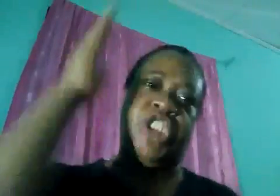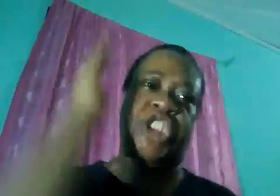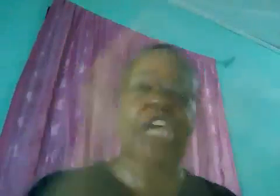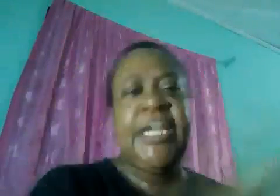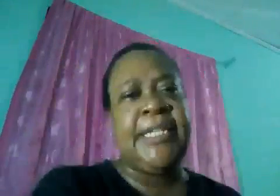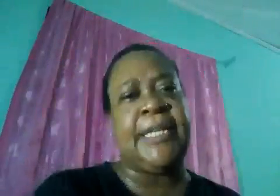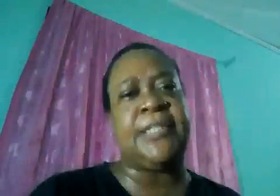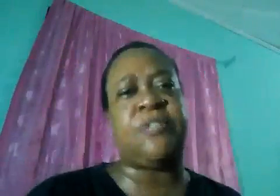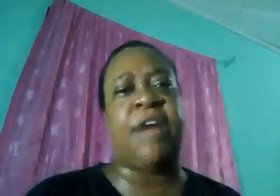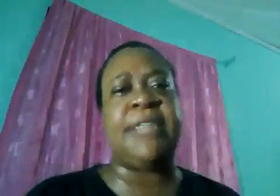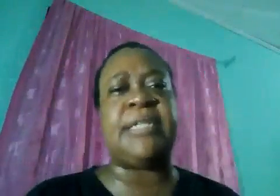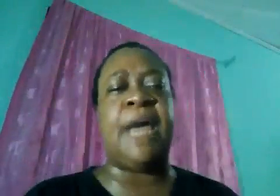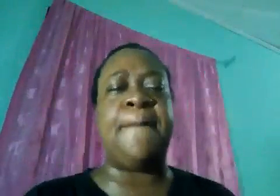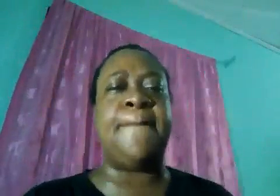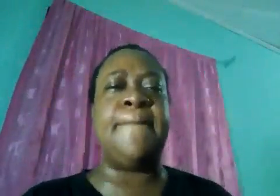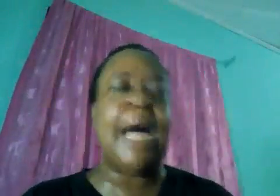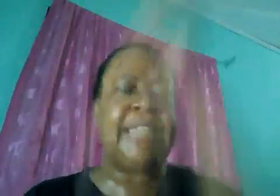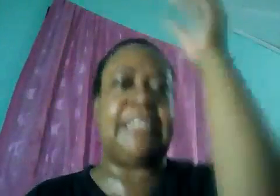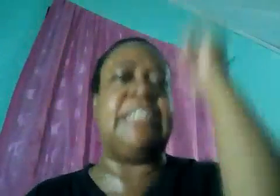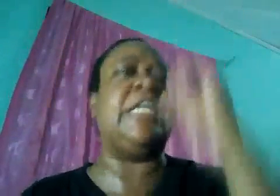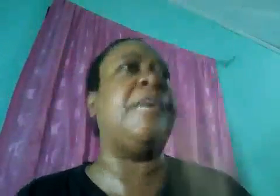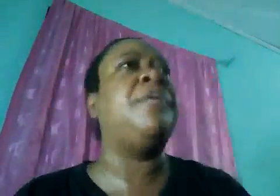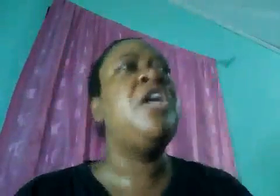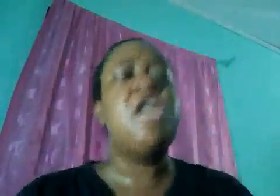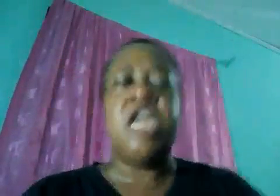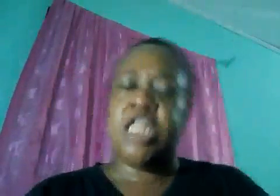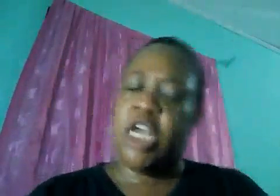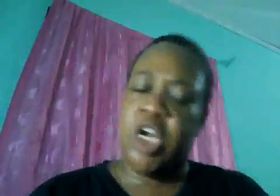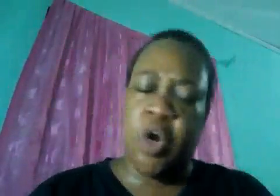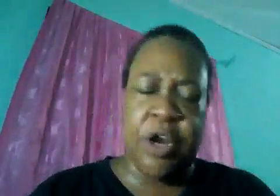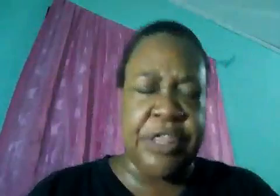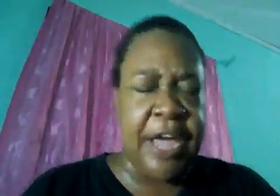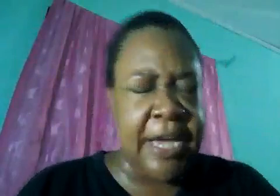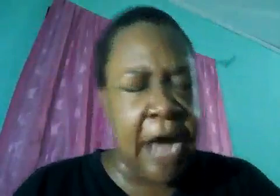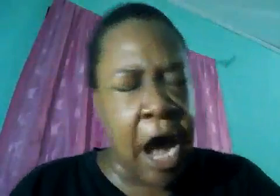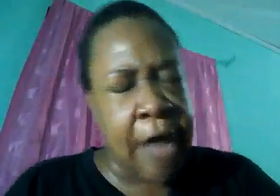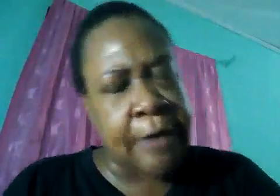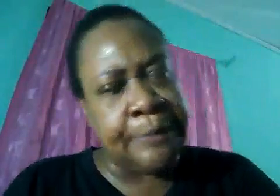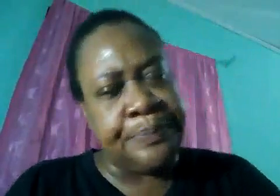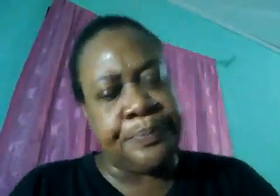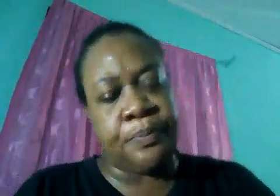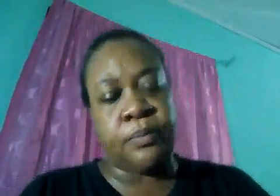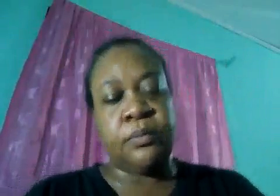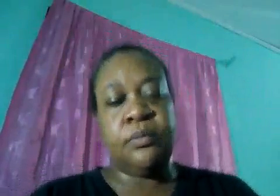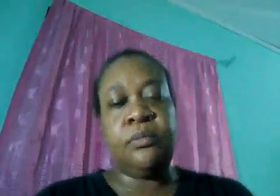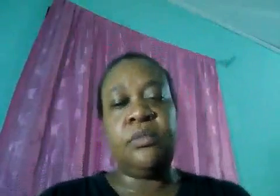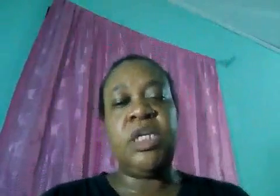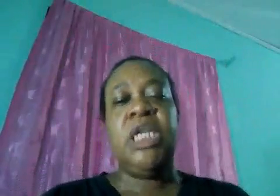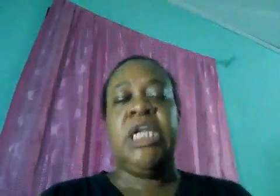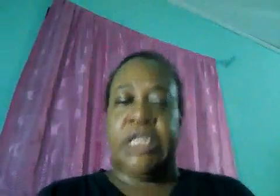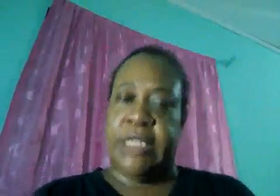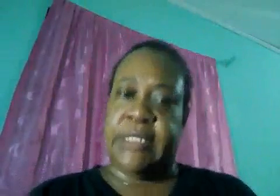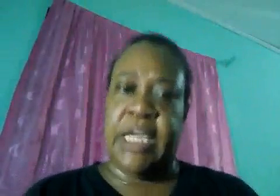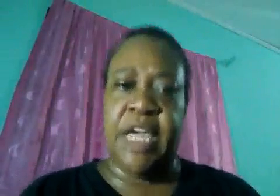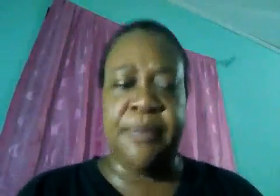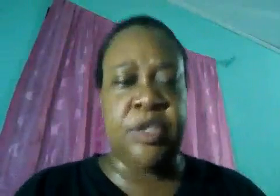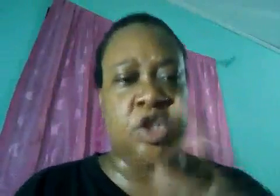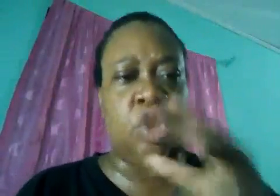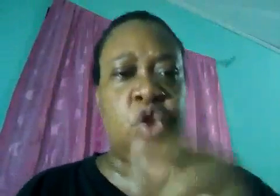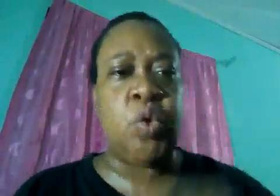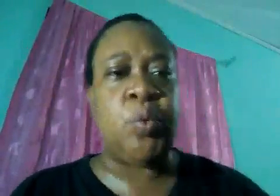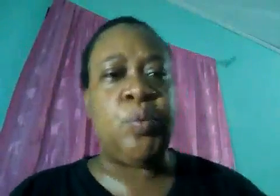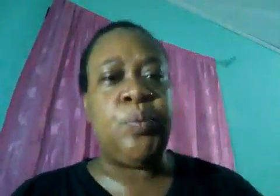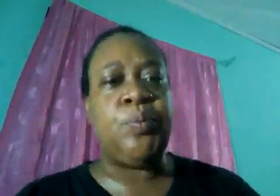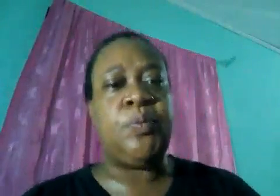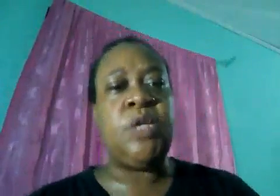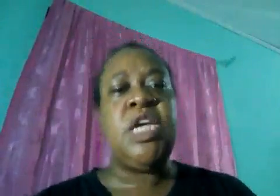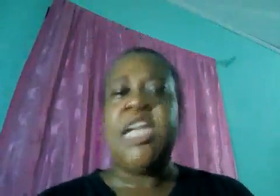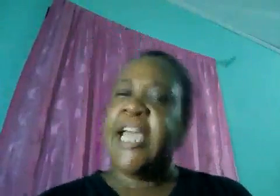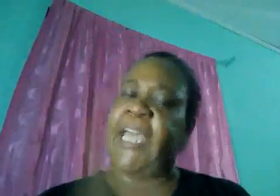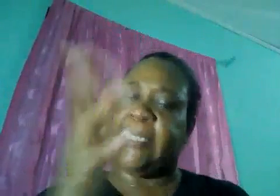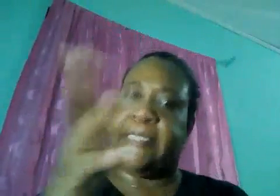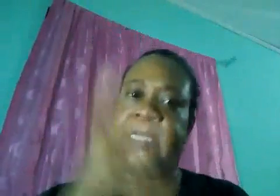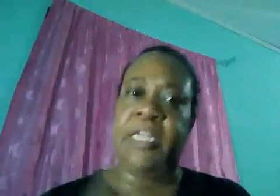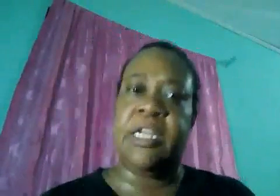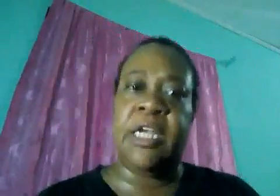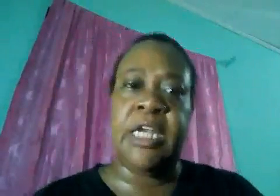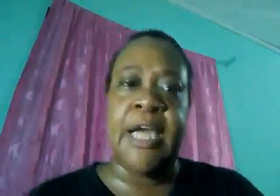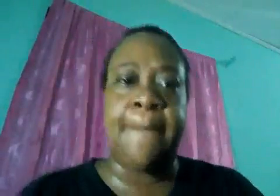Jesus Christ's almighty name. The Lord thy God is able to do exceedingly